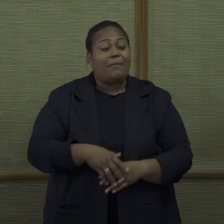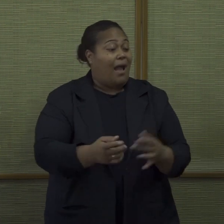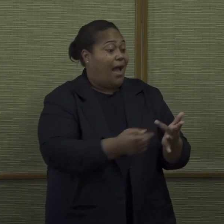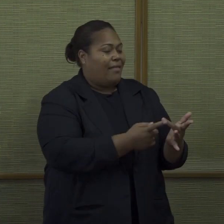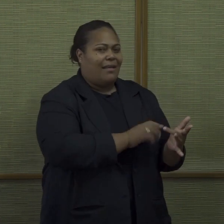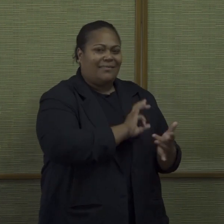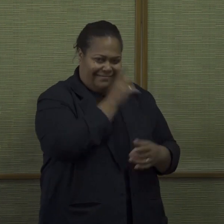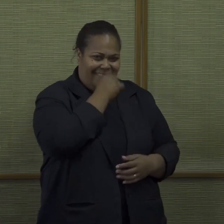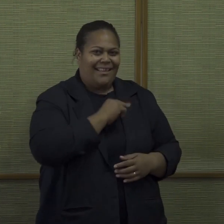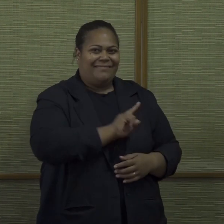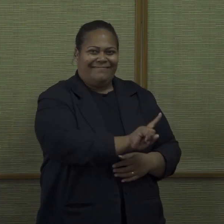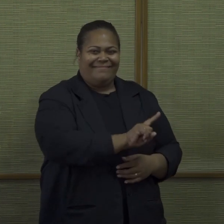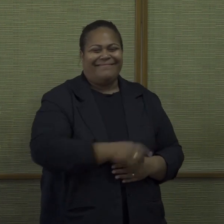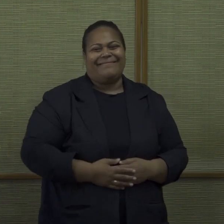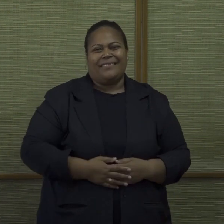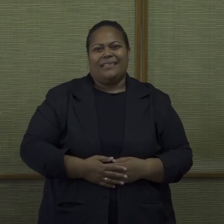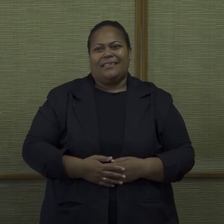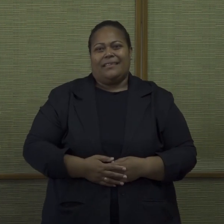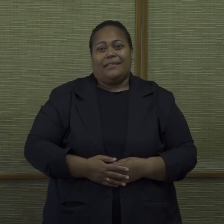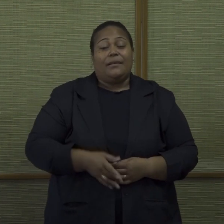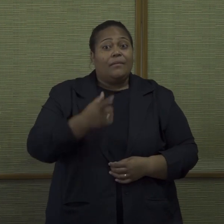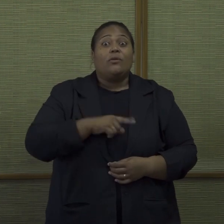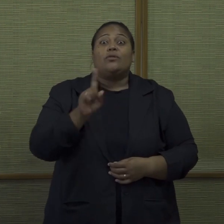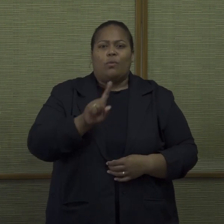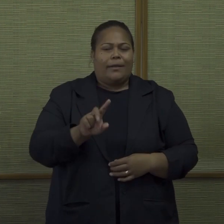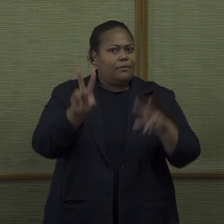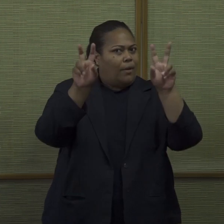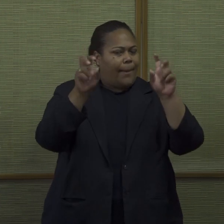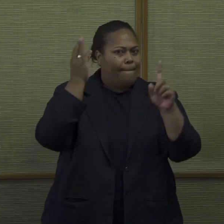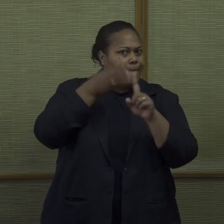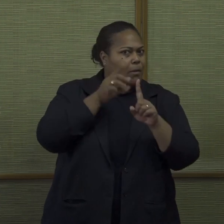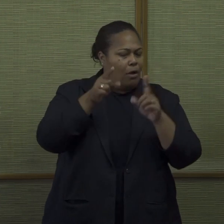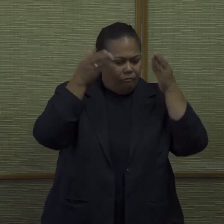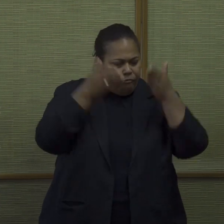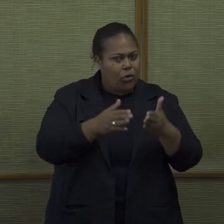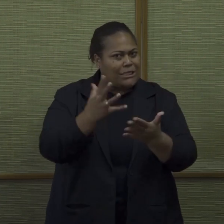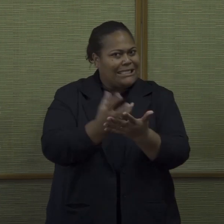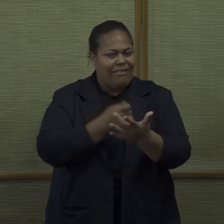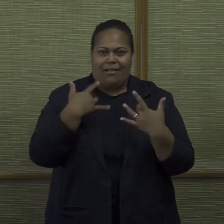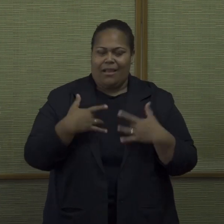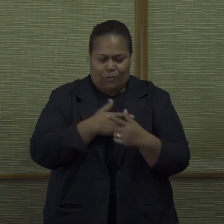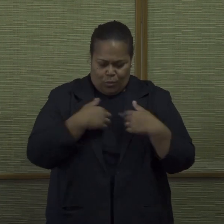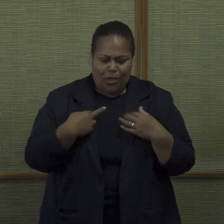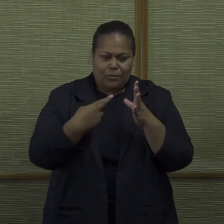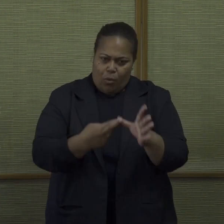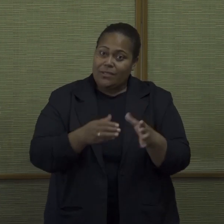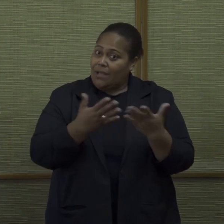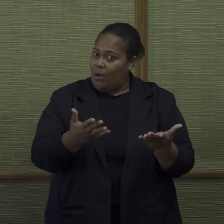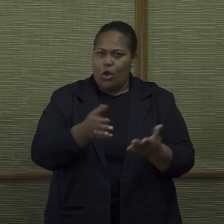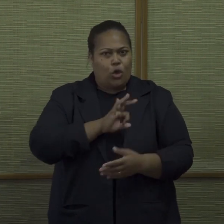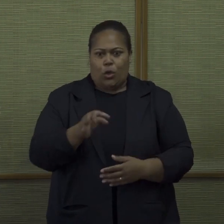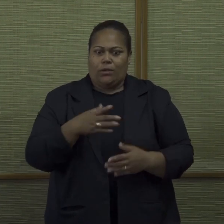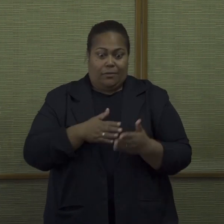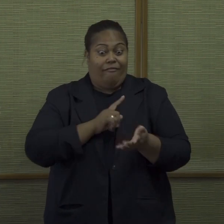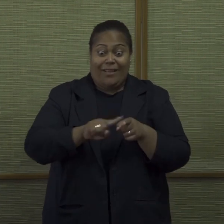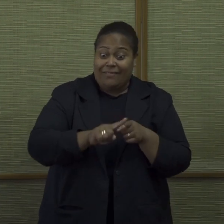sail. At the end of the day, it's about saving lives. We are doing our response now. The last thing we want is say yes, and then we